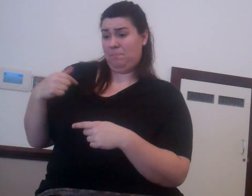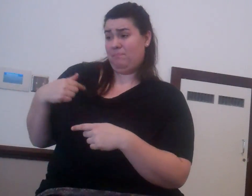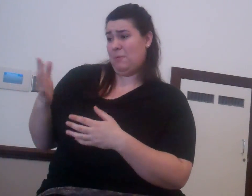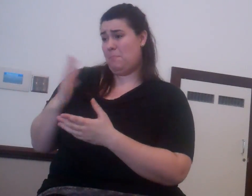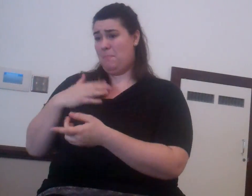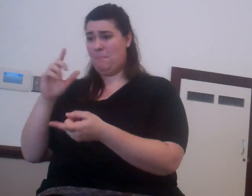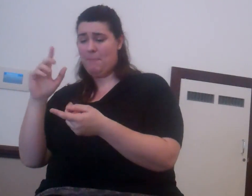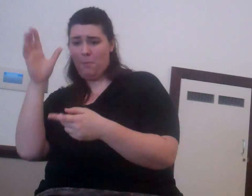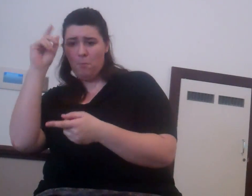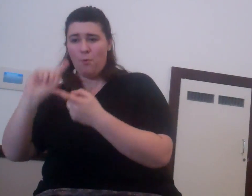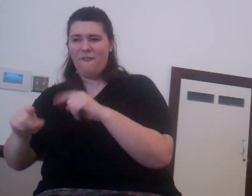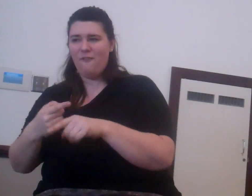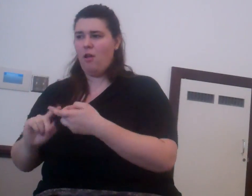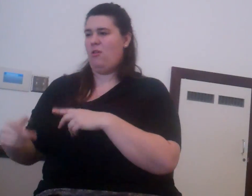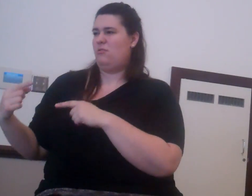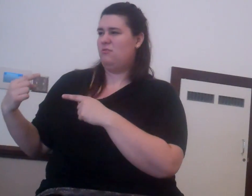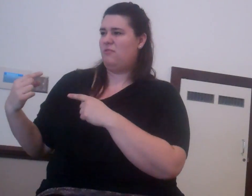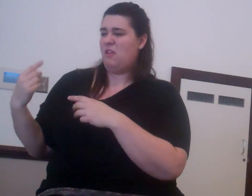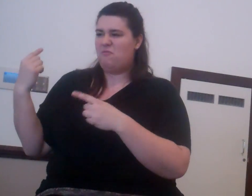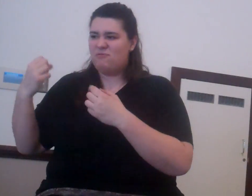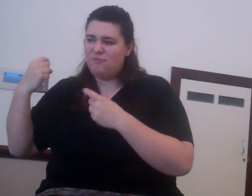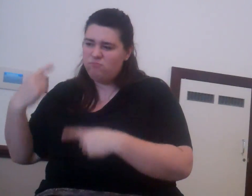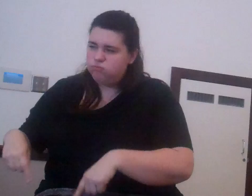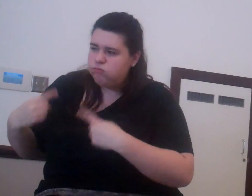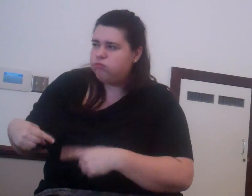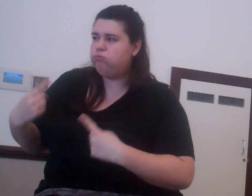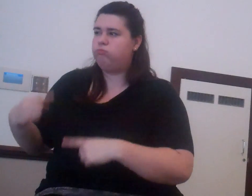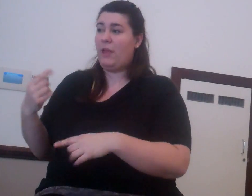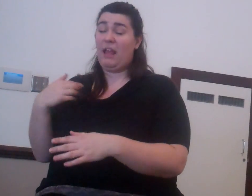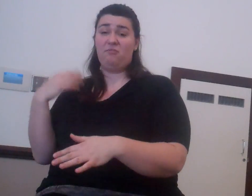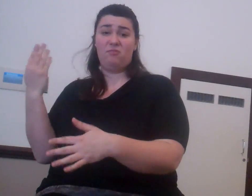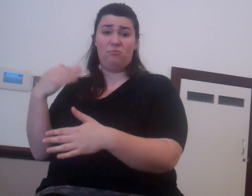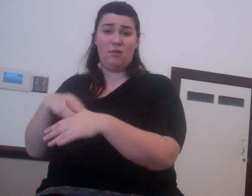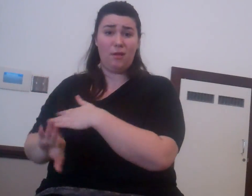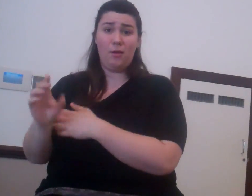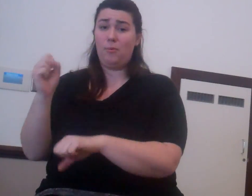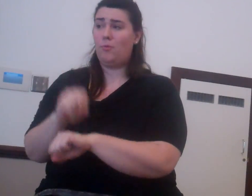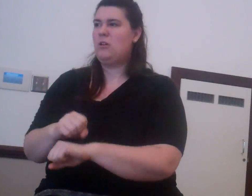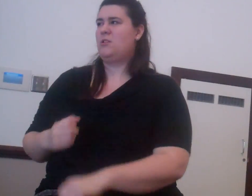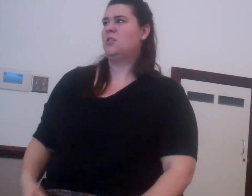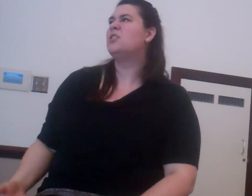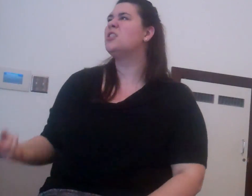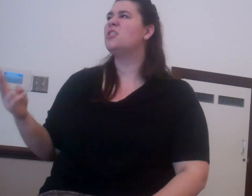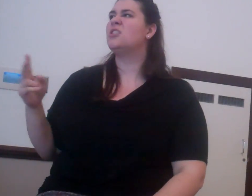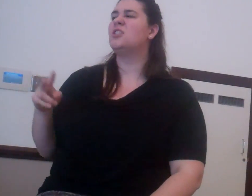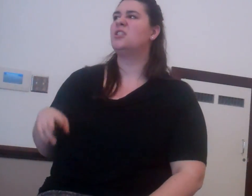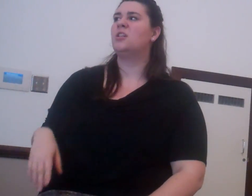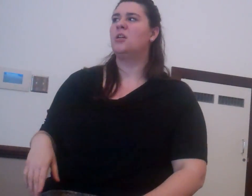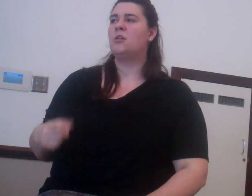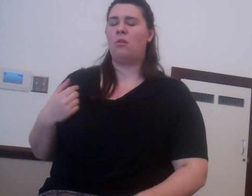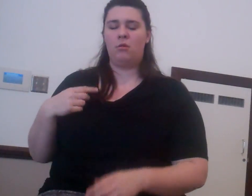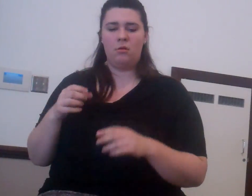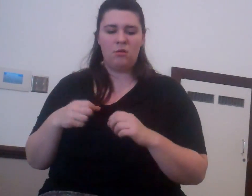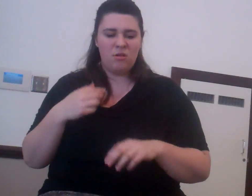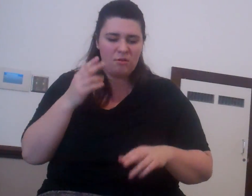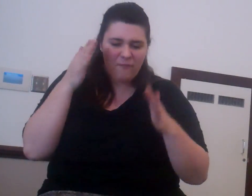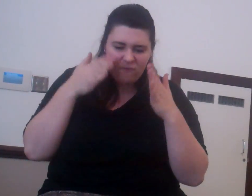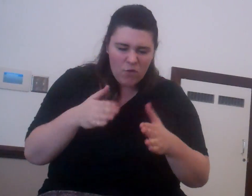like picking sides at work, that sort of thing. So mixed benefits and drawbacks. I personally think